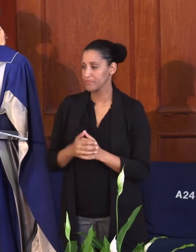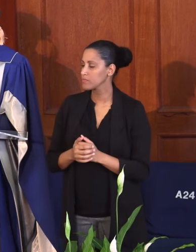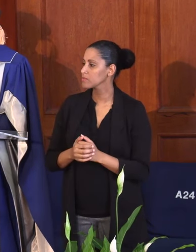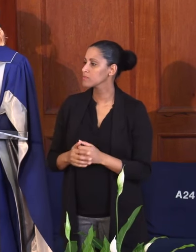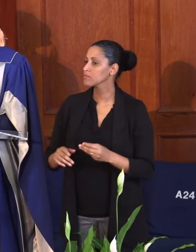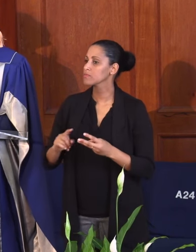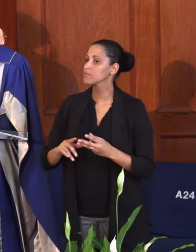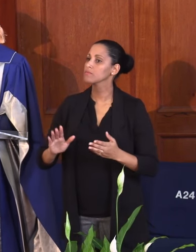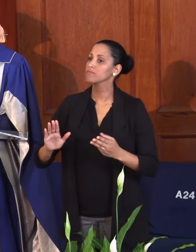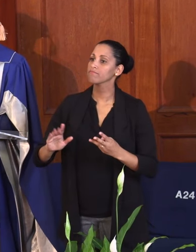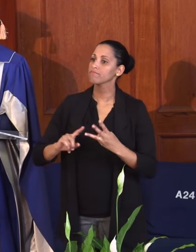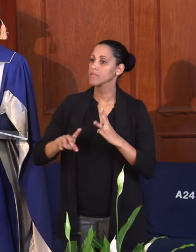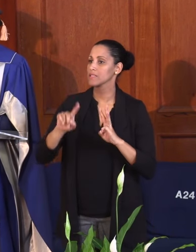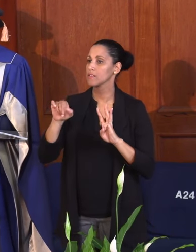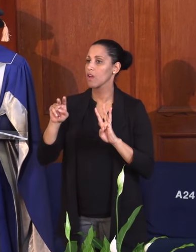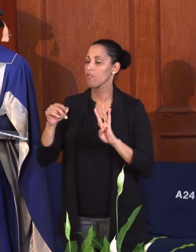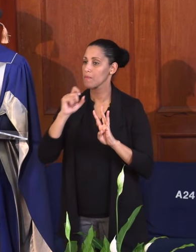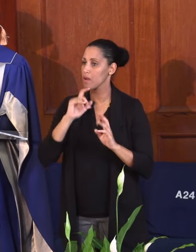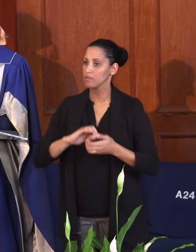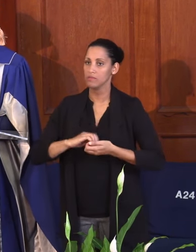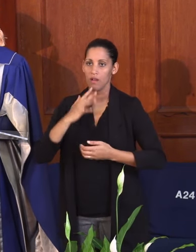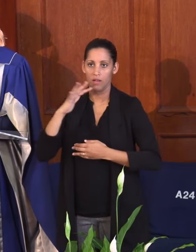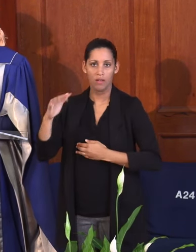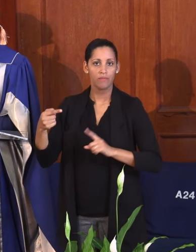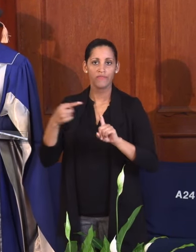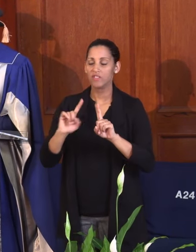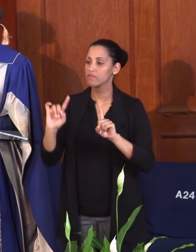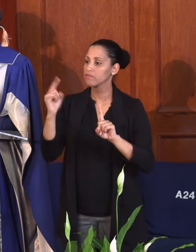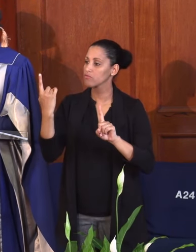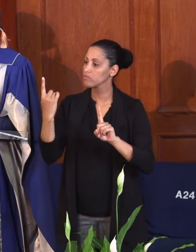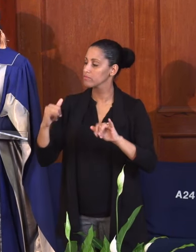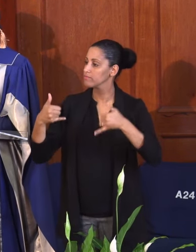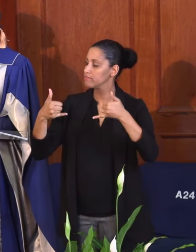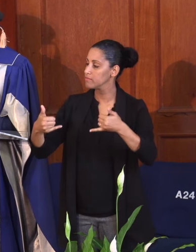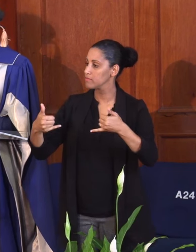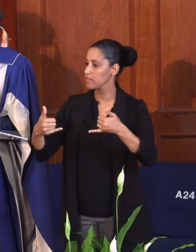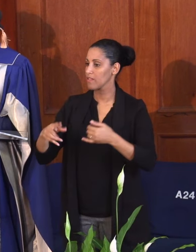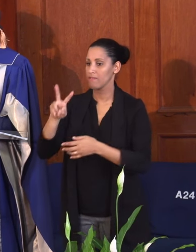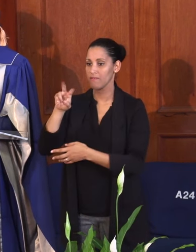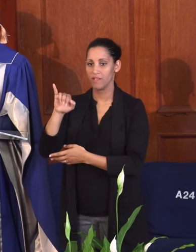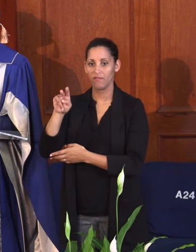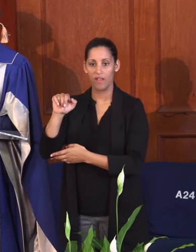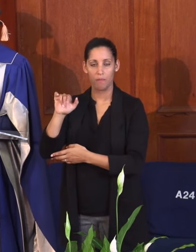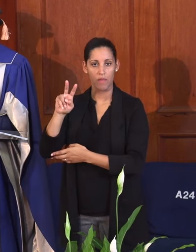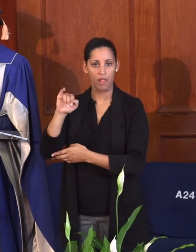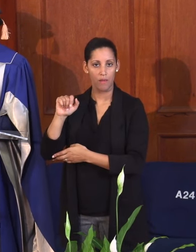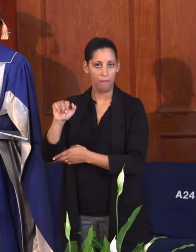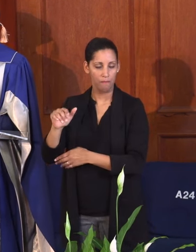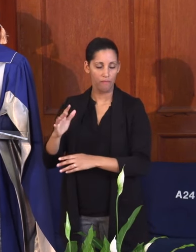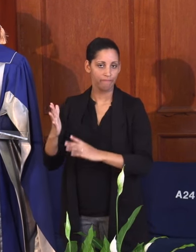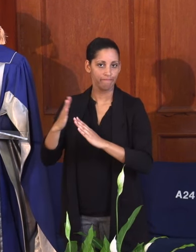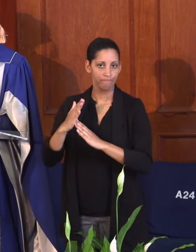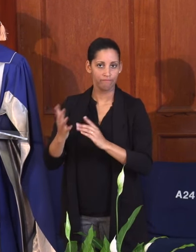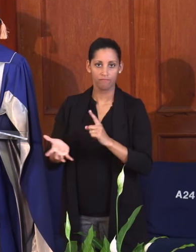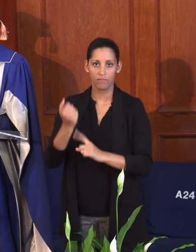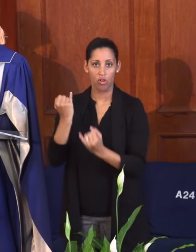Soprano Molly Zangari was awarded first prize at the 2023 Aviva Pelham Operetta competition